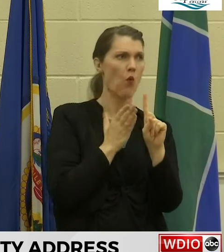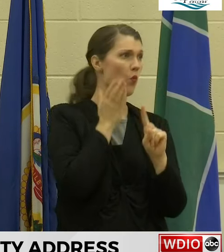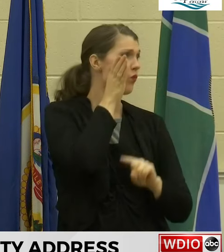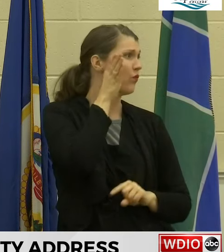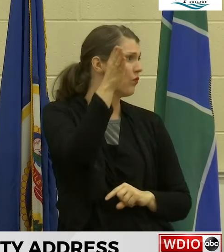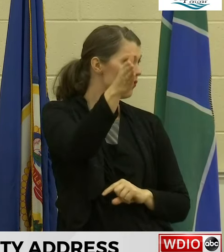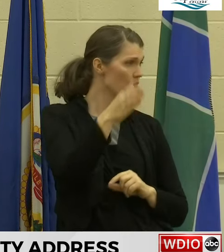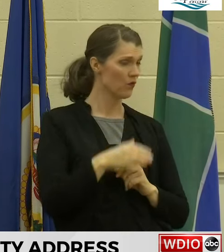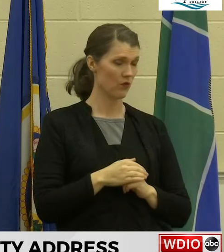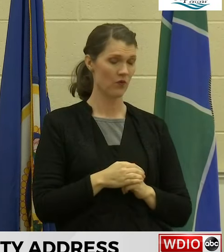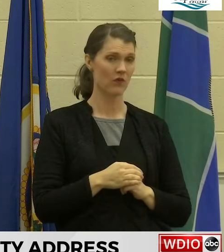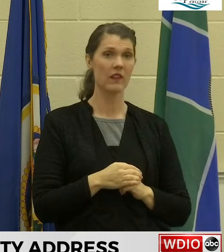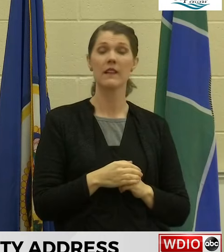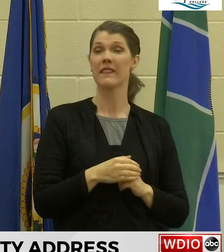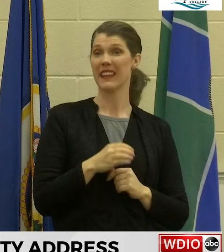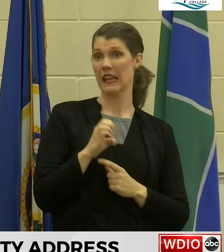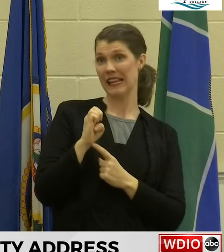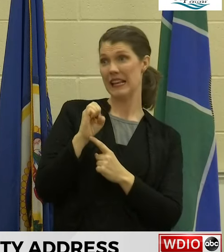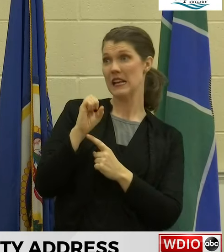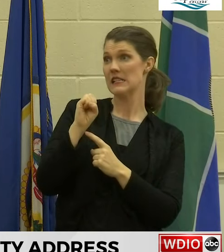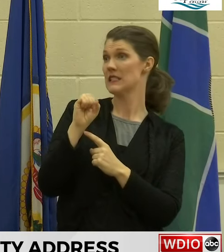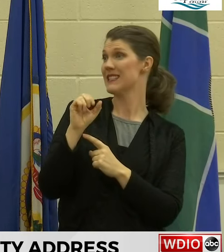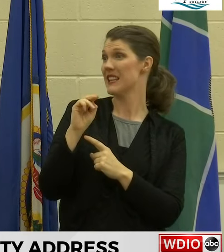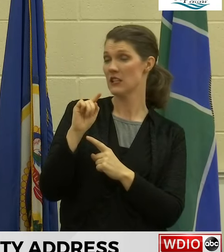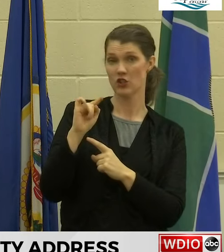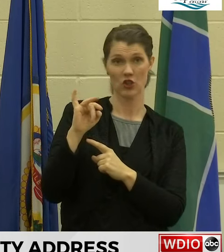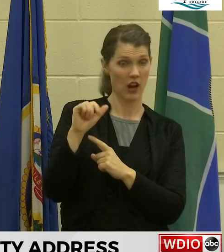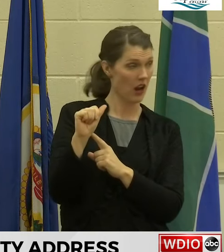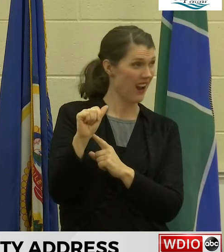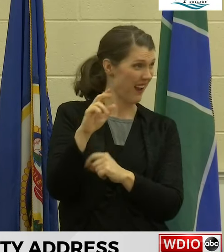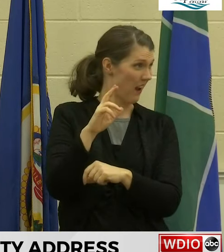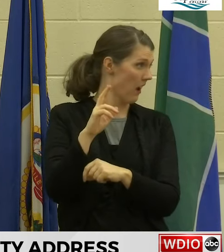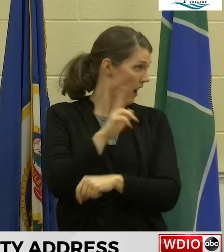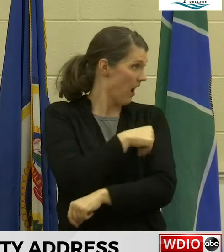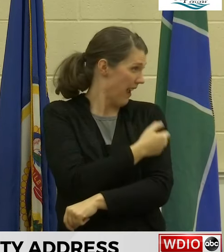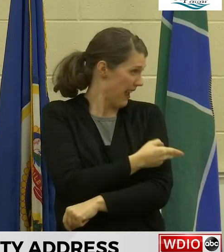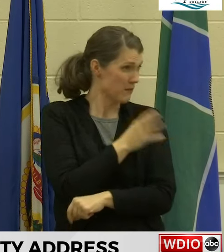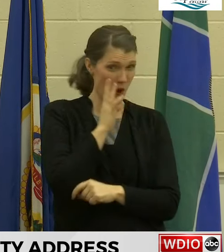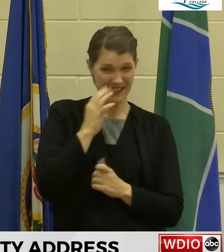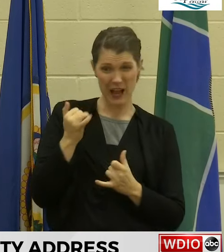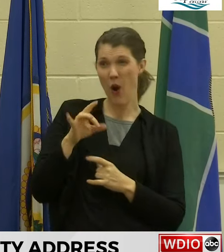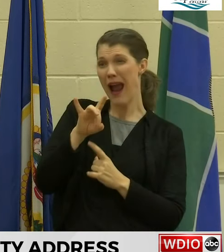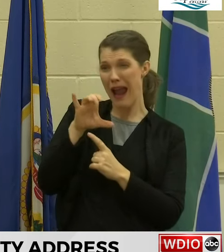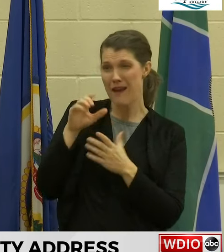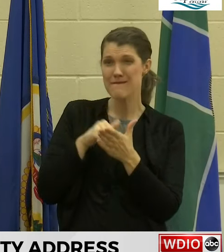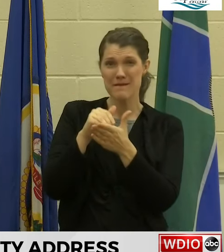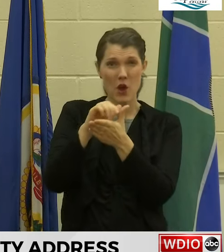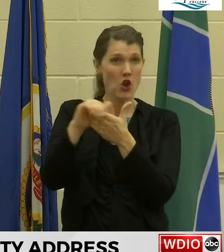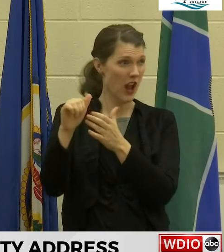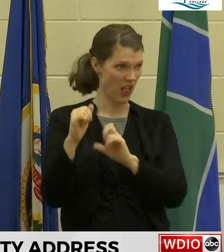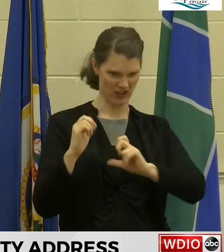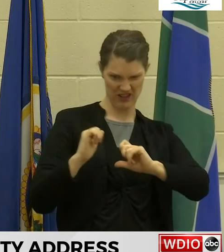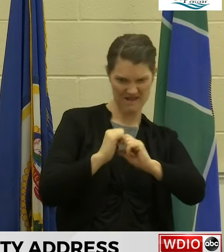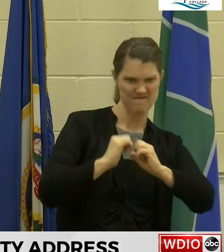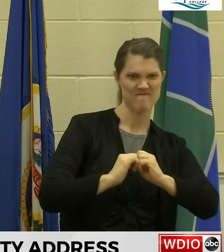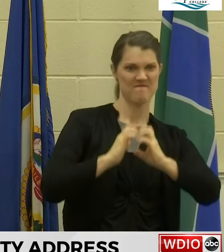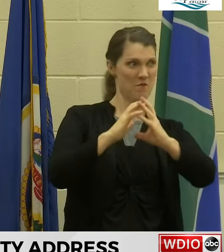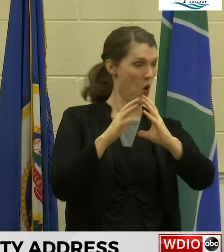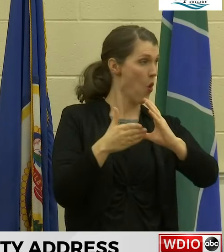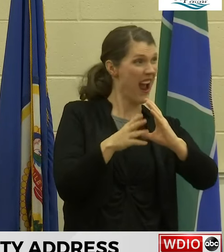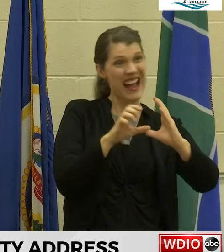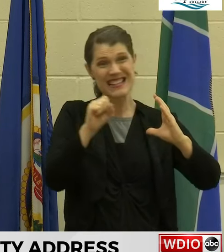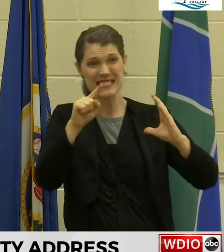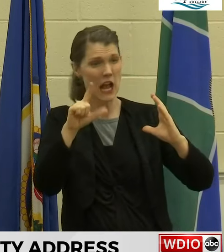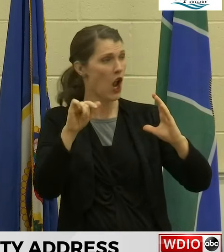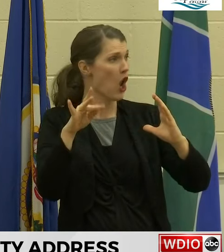future. Essentia is investing $800 million into a new hospital campus, and